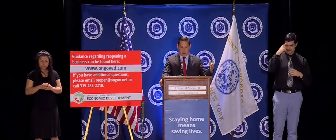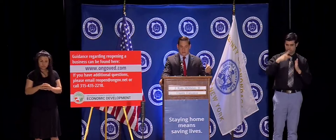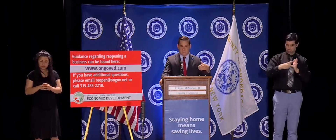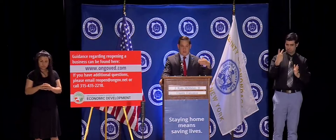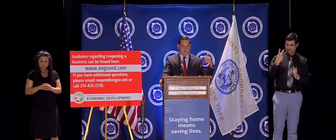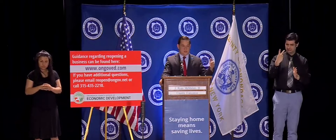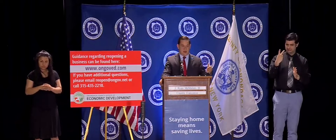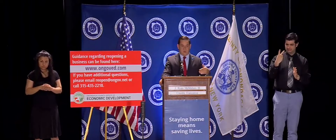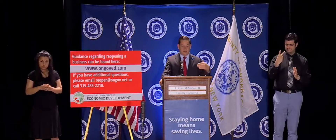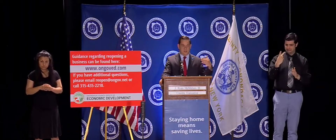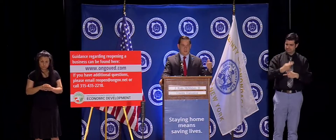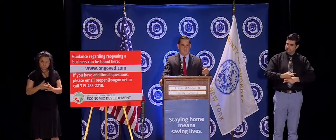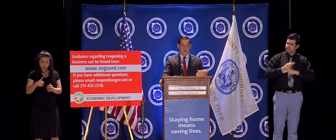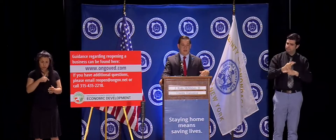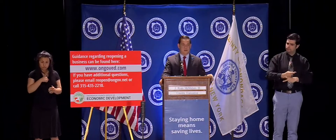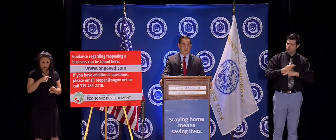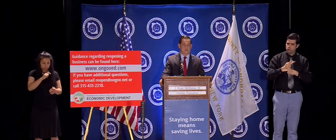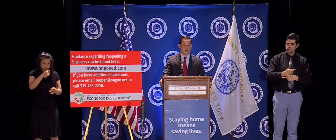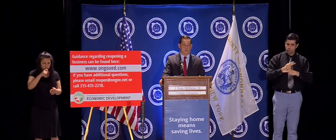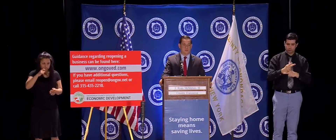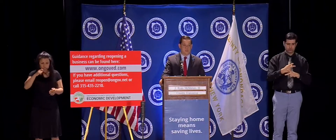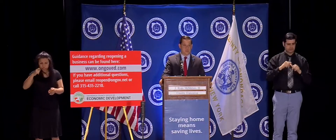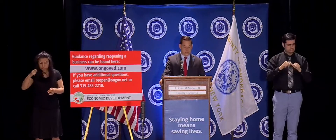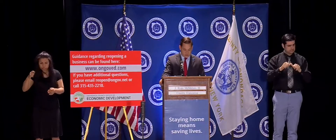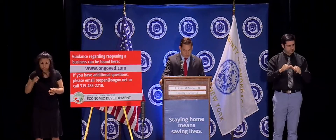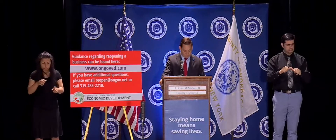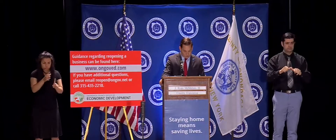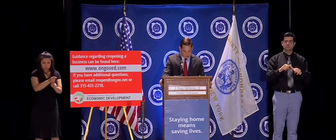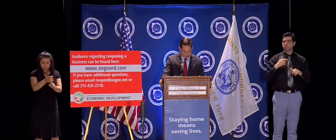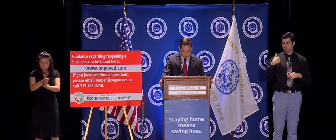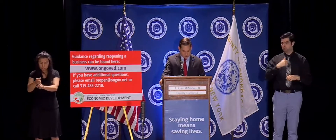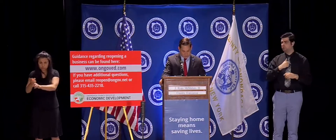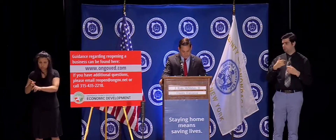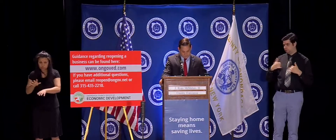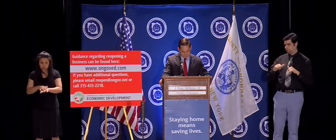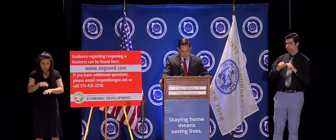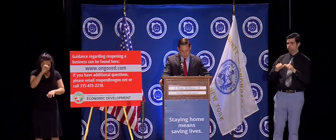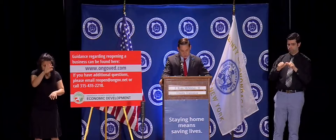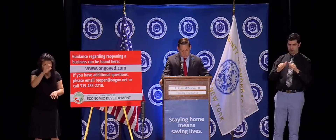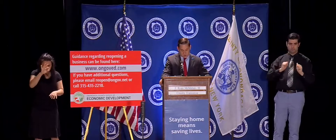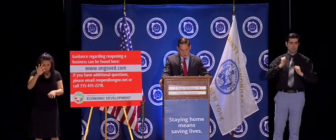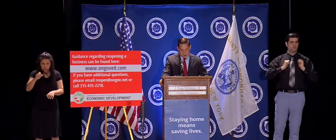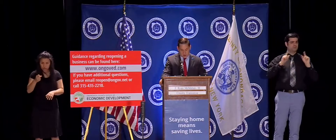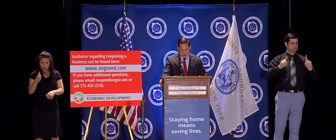this proactive testing now. We'll continue to find these, and we'll continue to share the information as we get it.